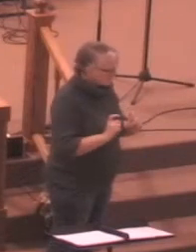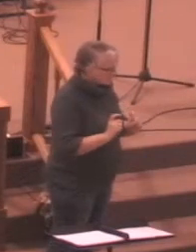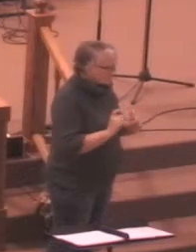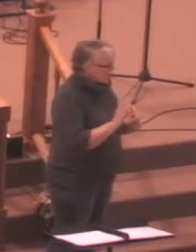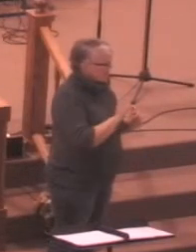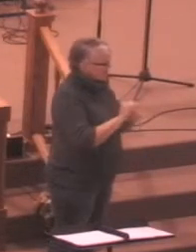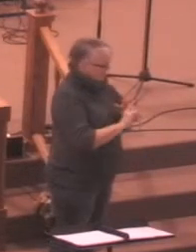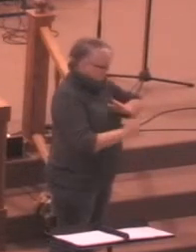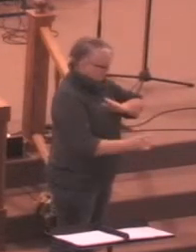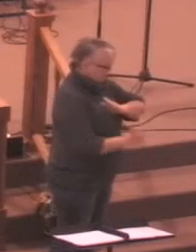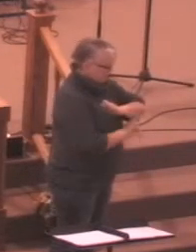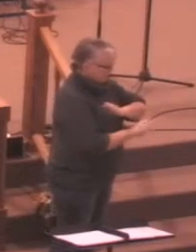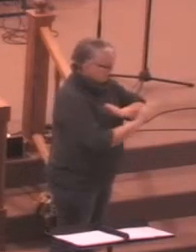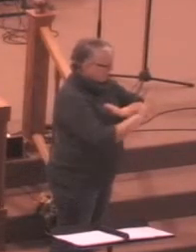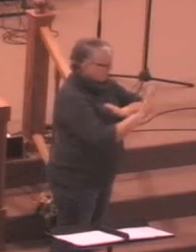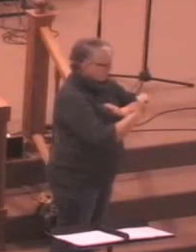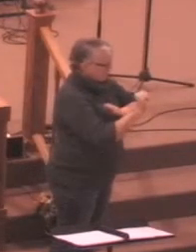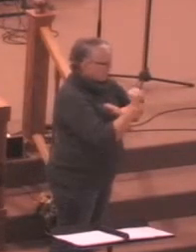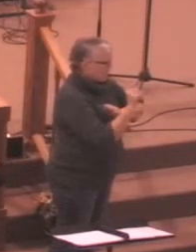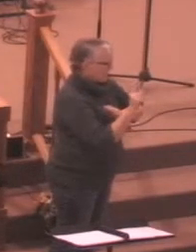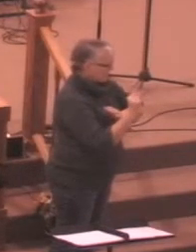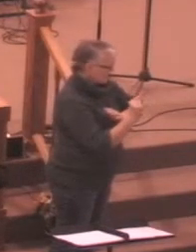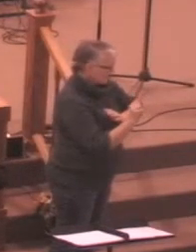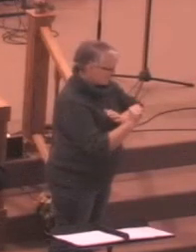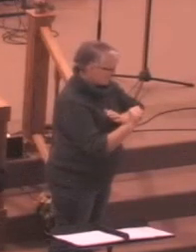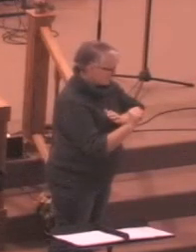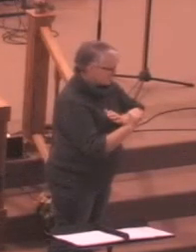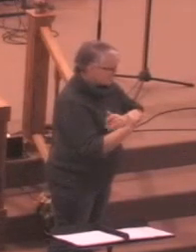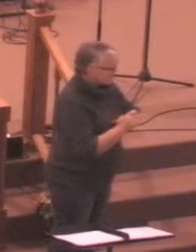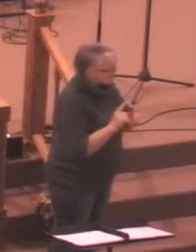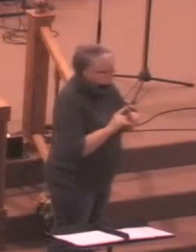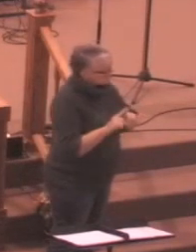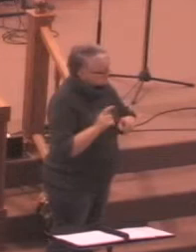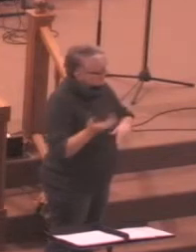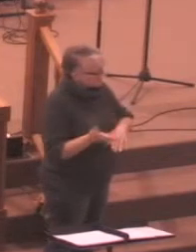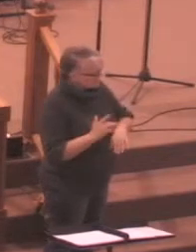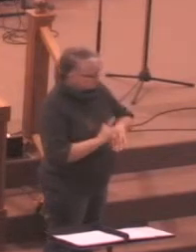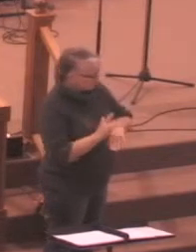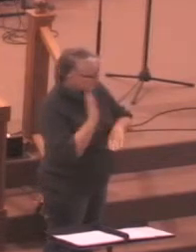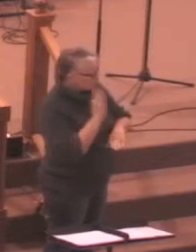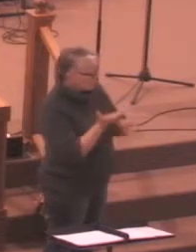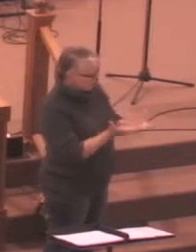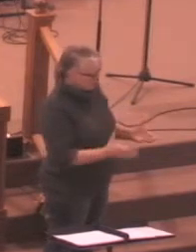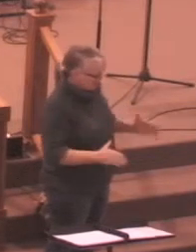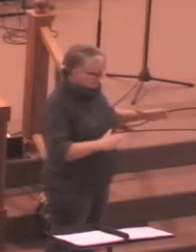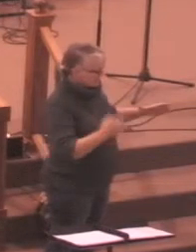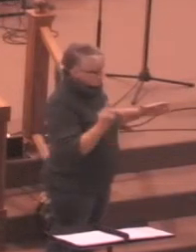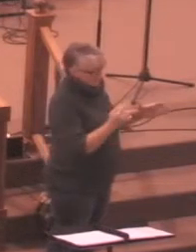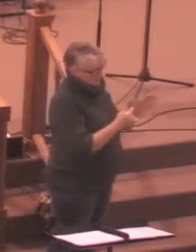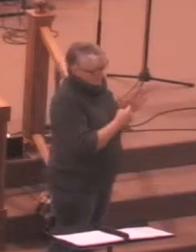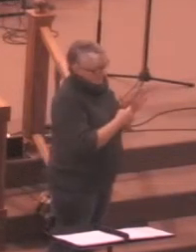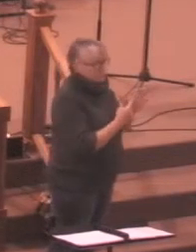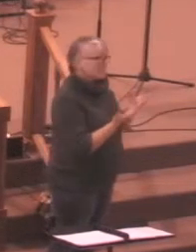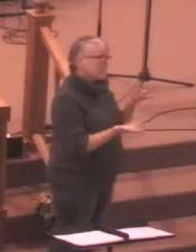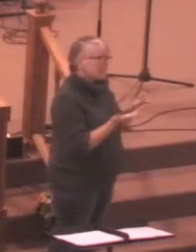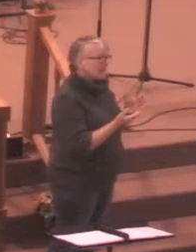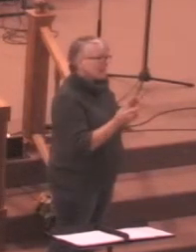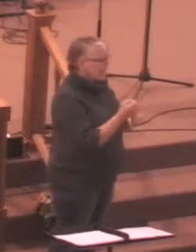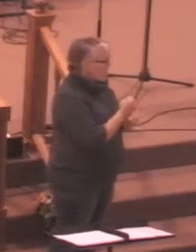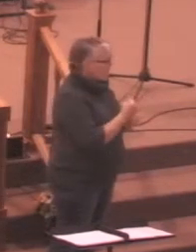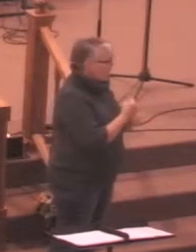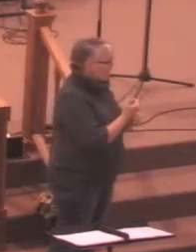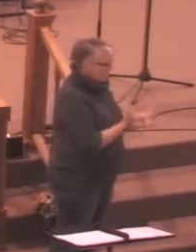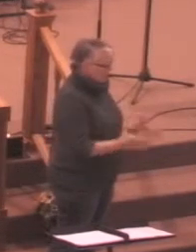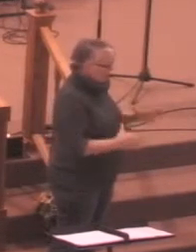we're doing is the different things that will be up for the silent auction will be baskets. An example someone gave us was a coffee basket